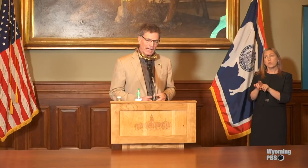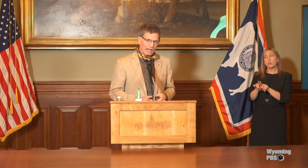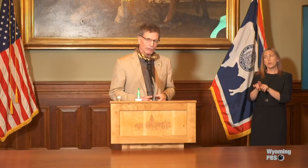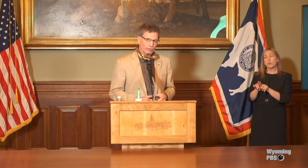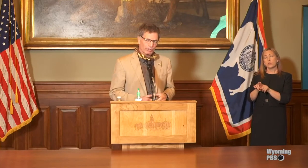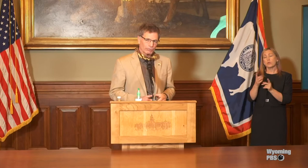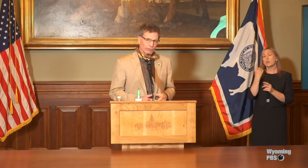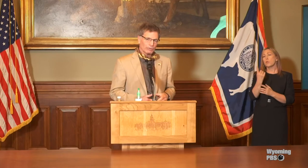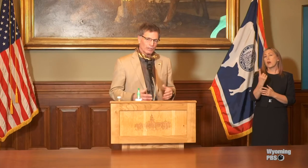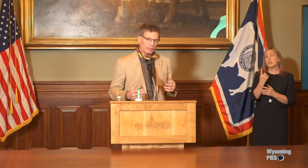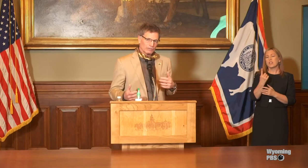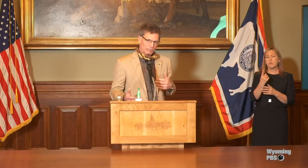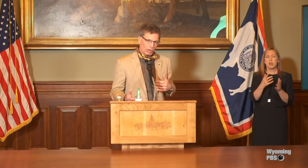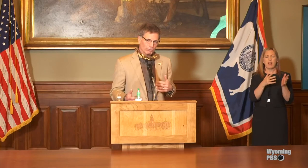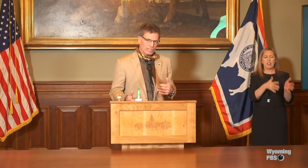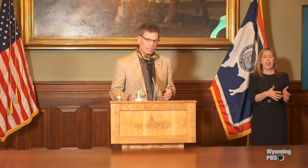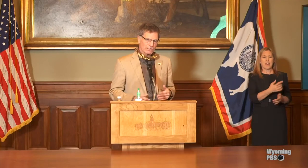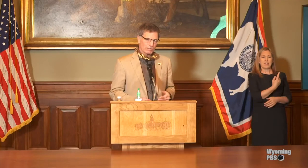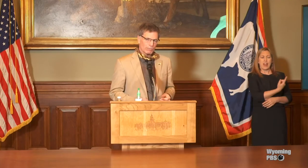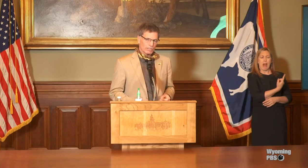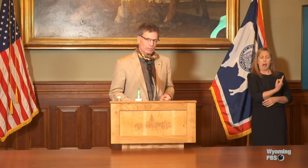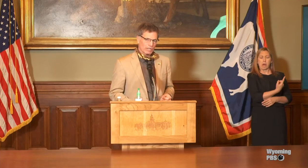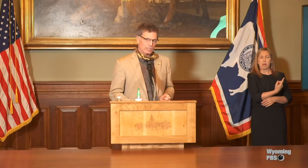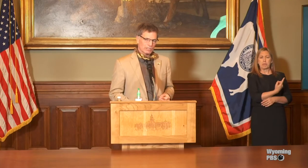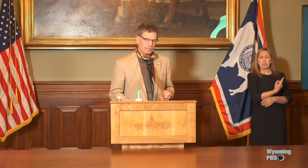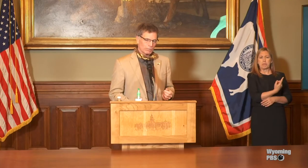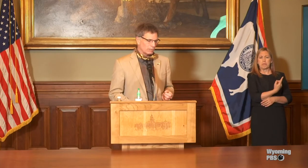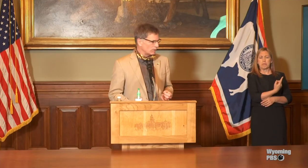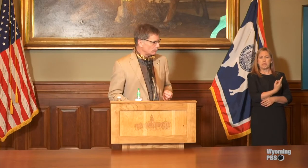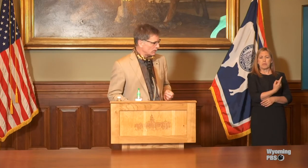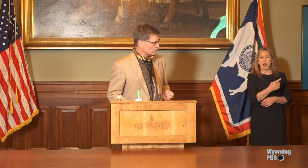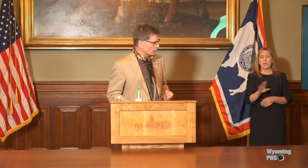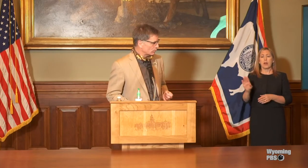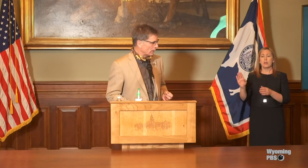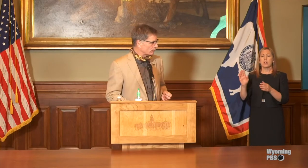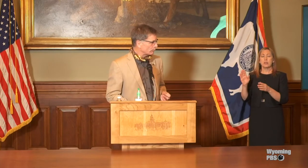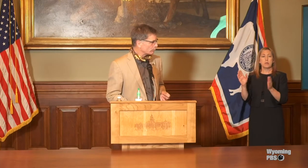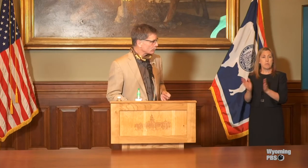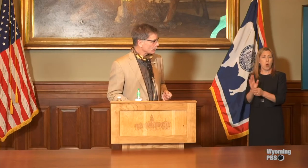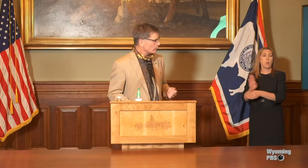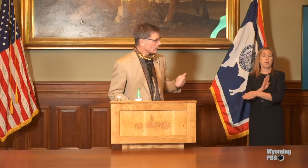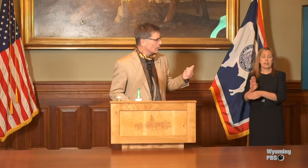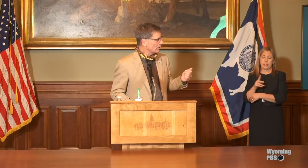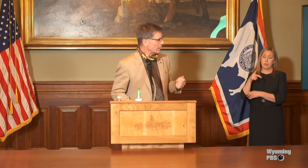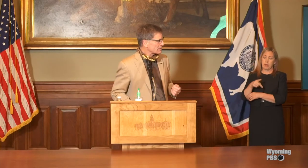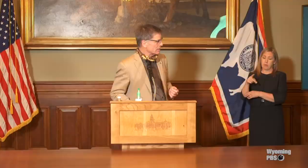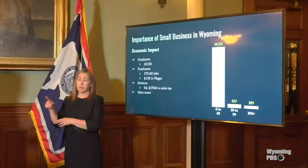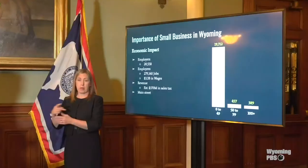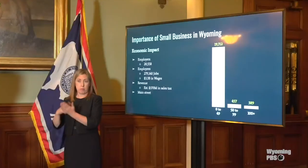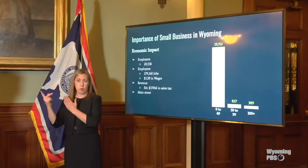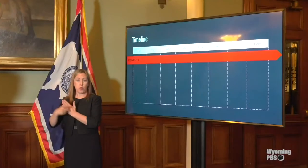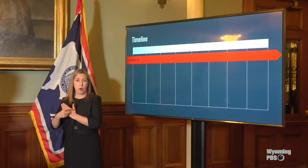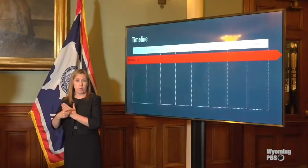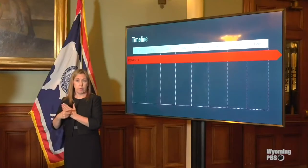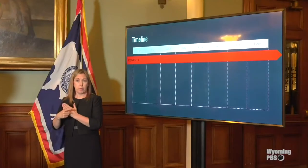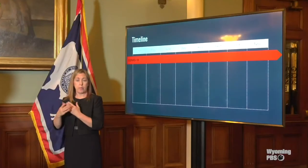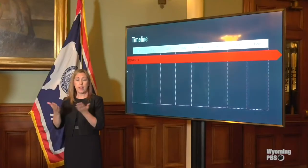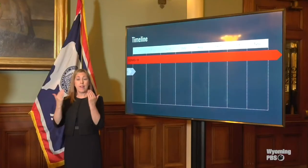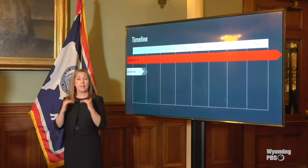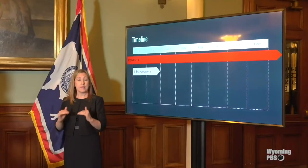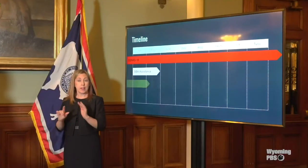somehow left out of the Small Business Administration's PPP program. Next slide.